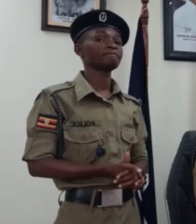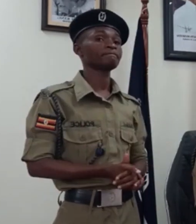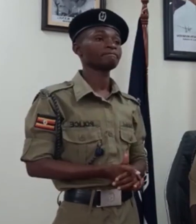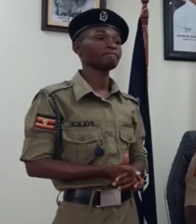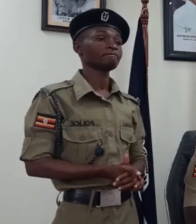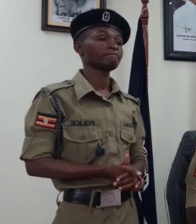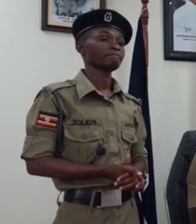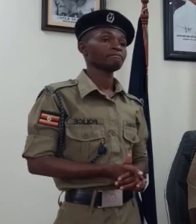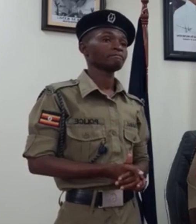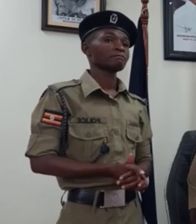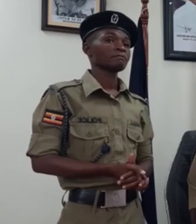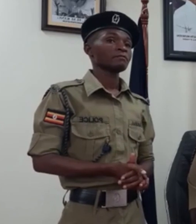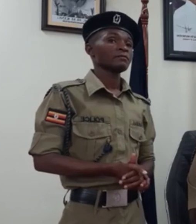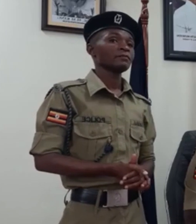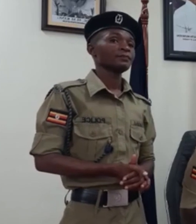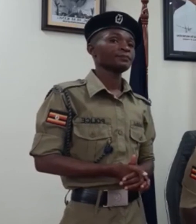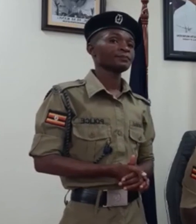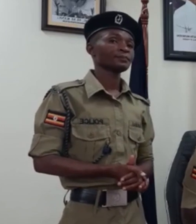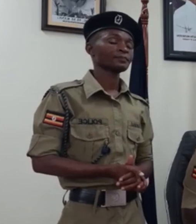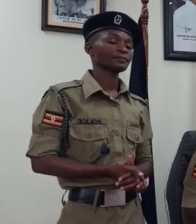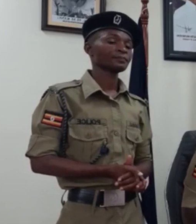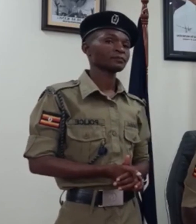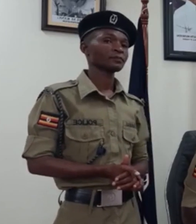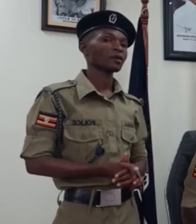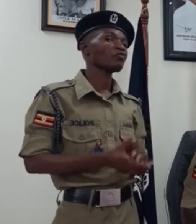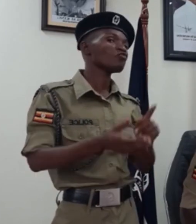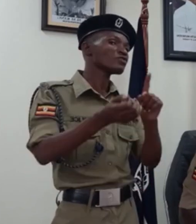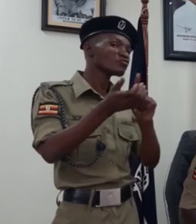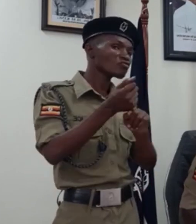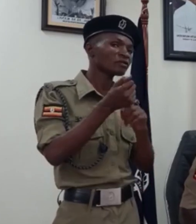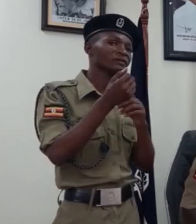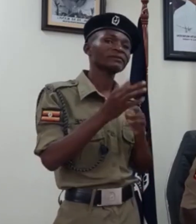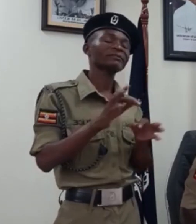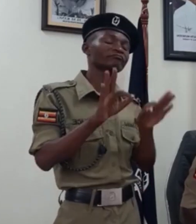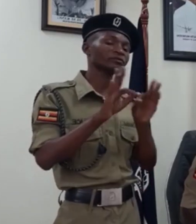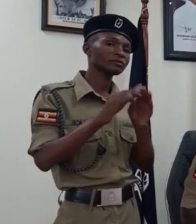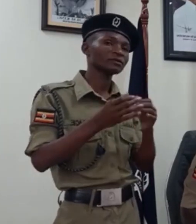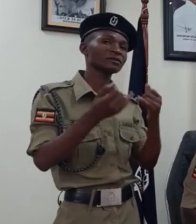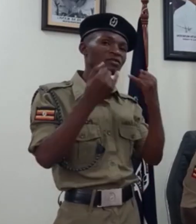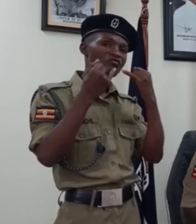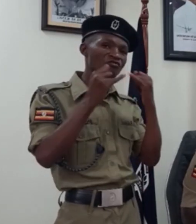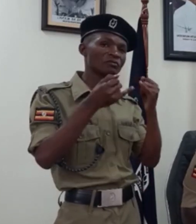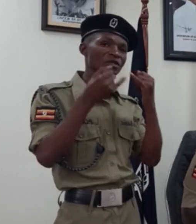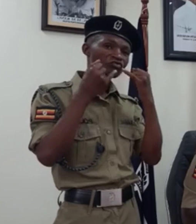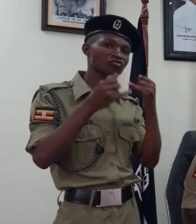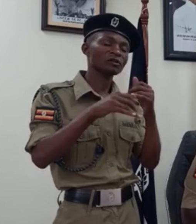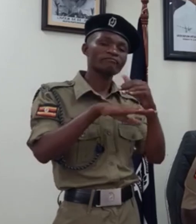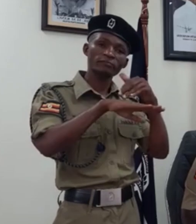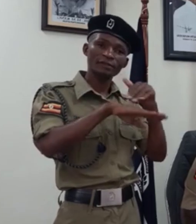be bajja okuwanika swords mu ngeri ey'ekitiibwa.